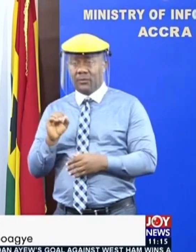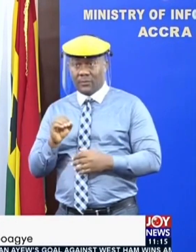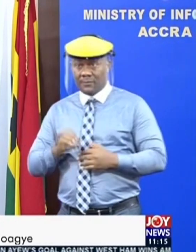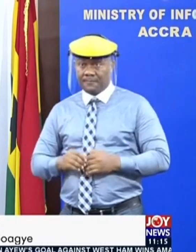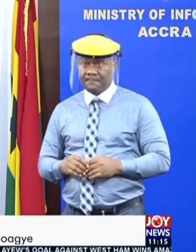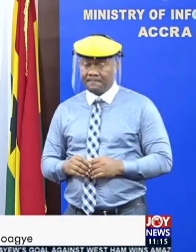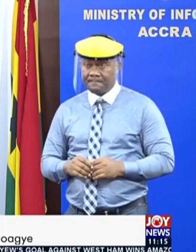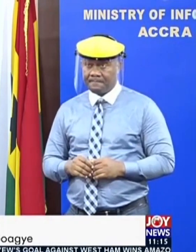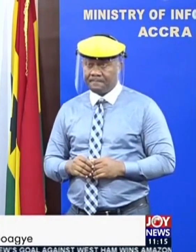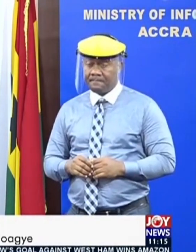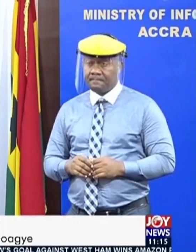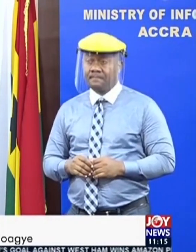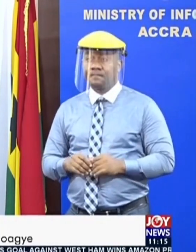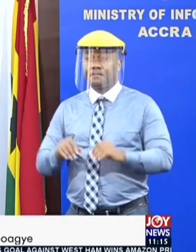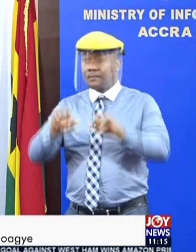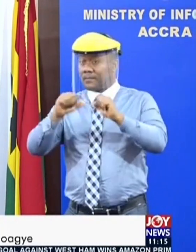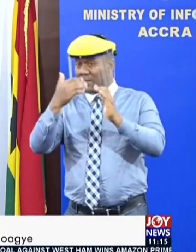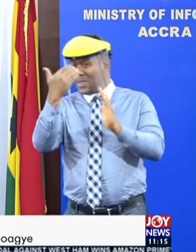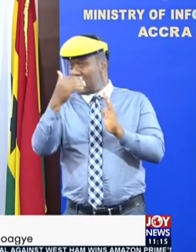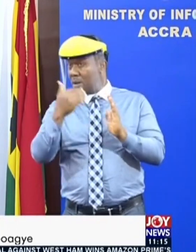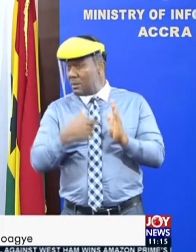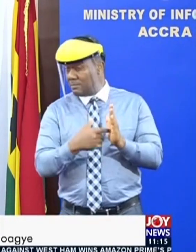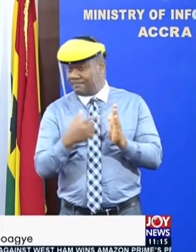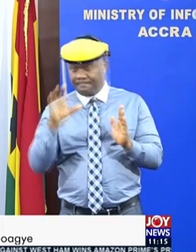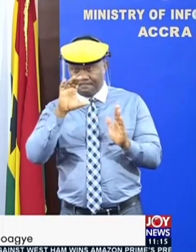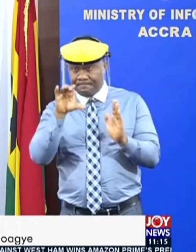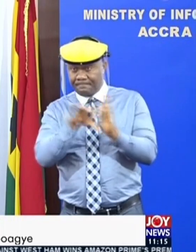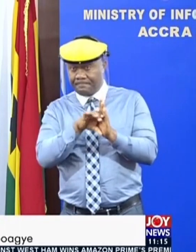Now, so this is the breakdown of our active cases.